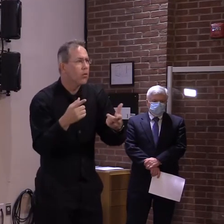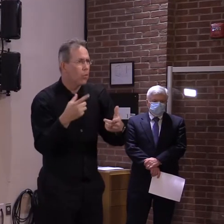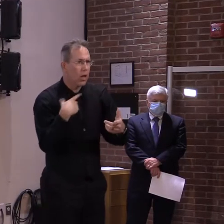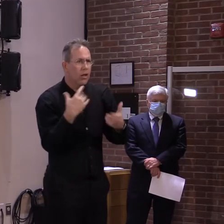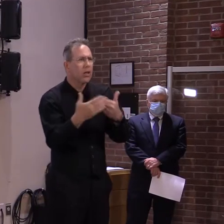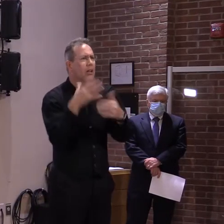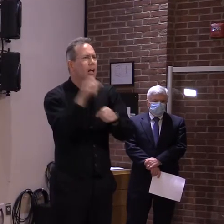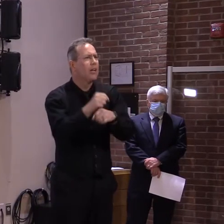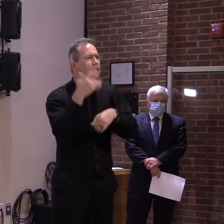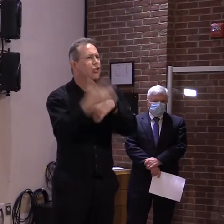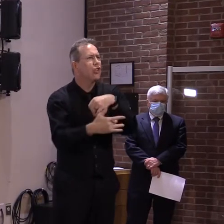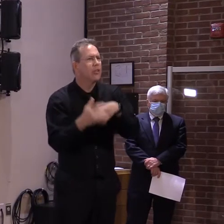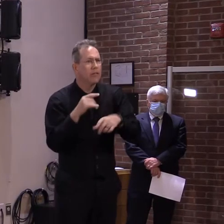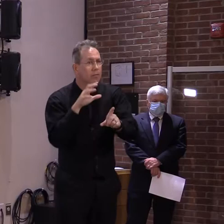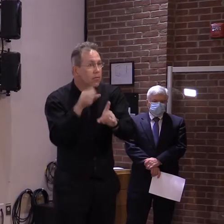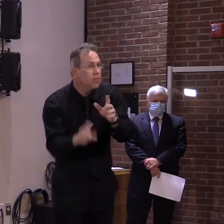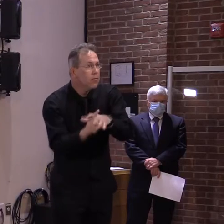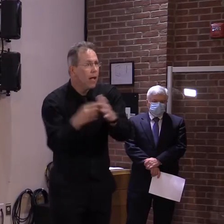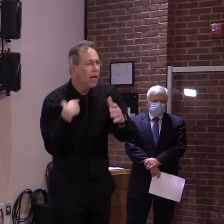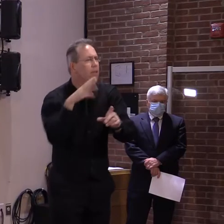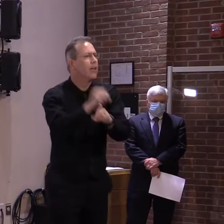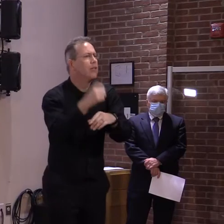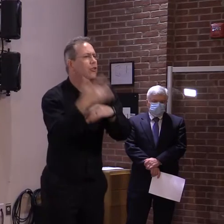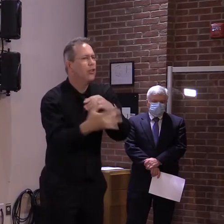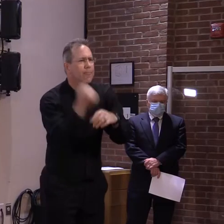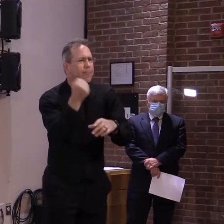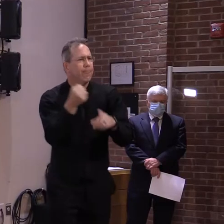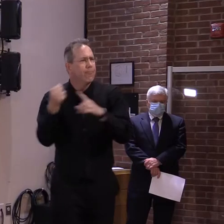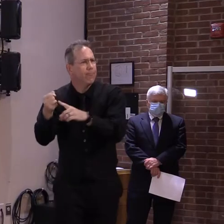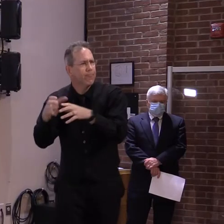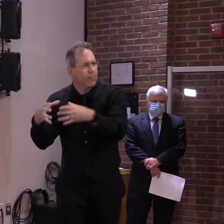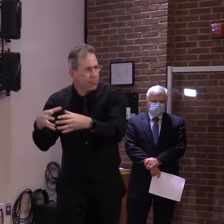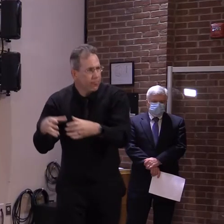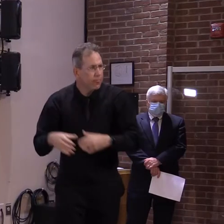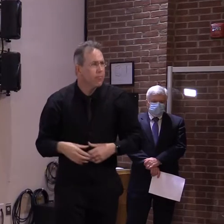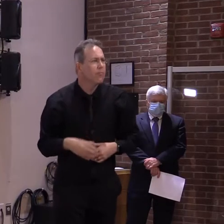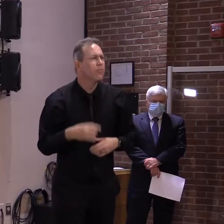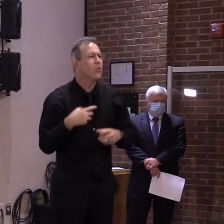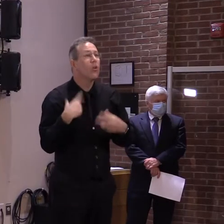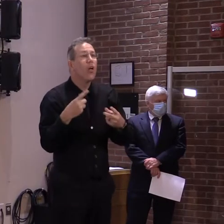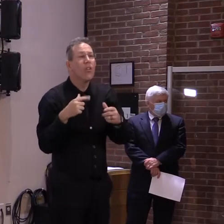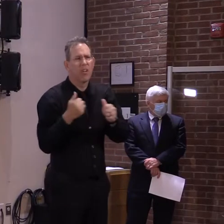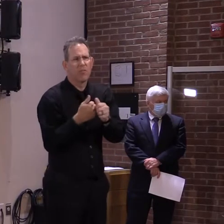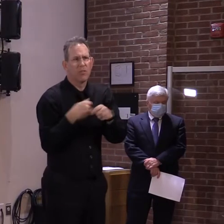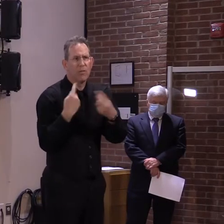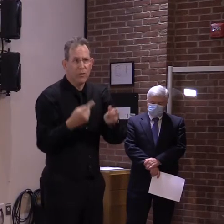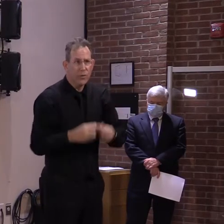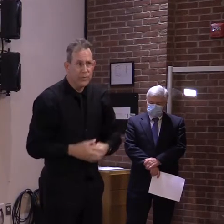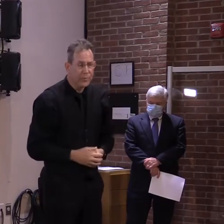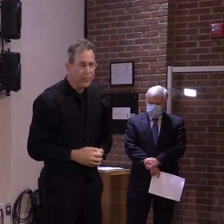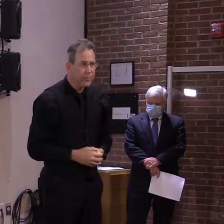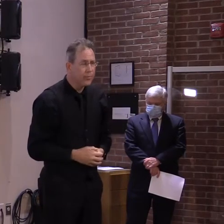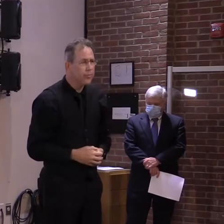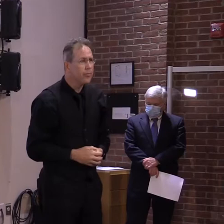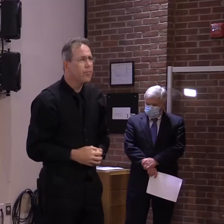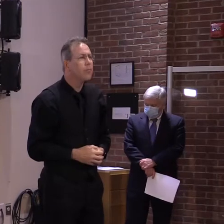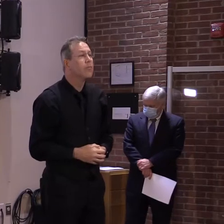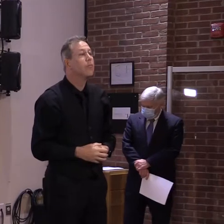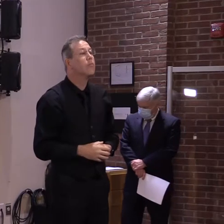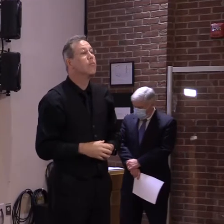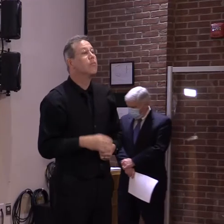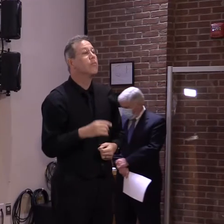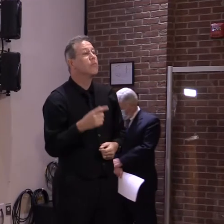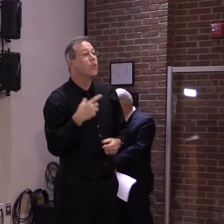I thought I'd provide an update on guidance that we issued this week. We issued a clarification to the spring sports